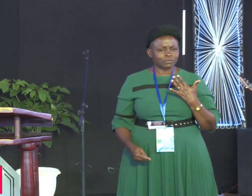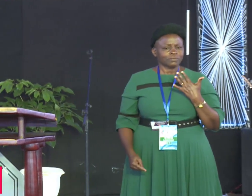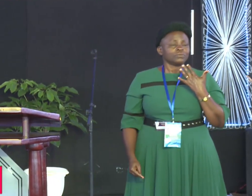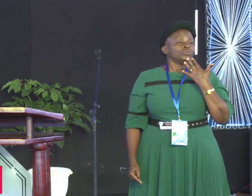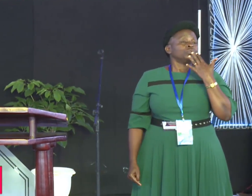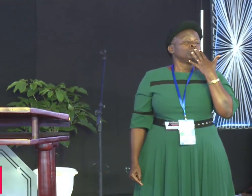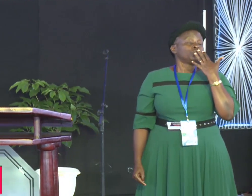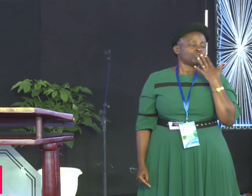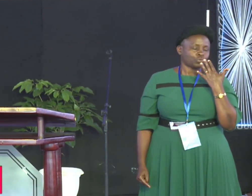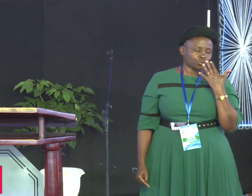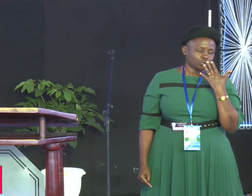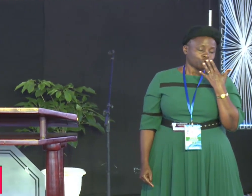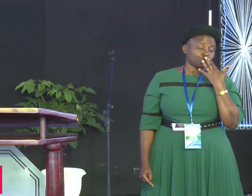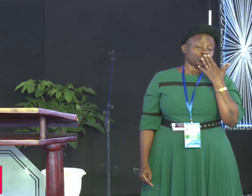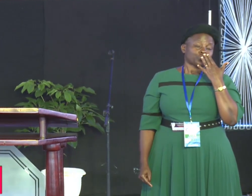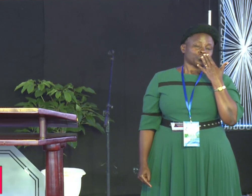time of fragrance.